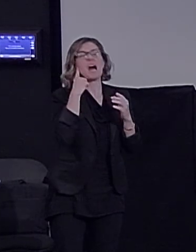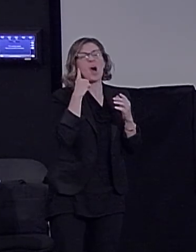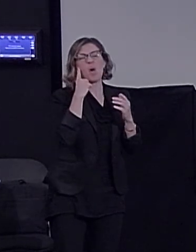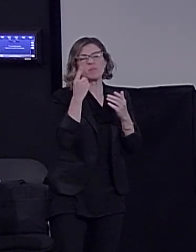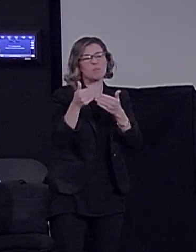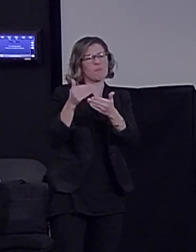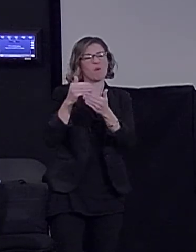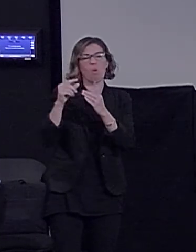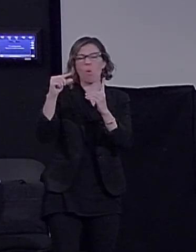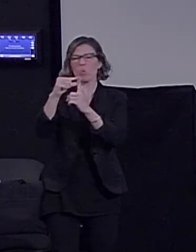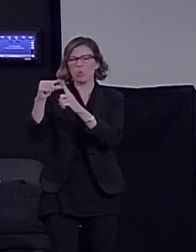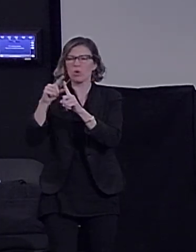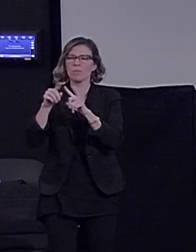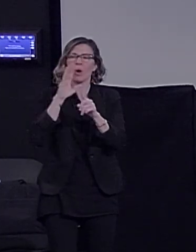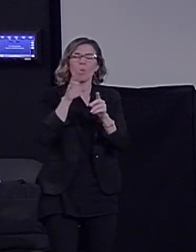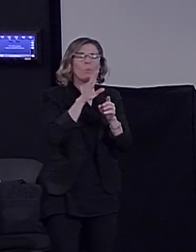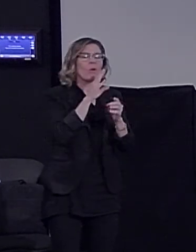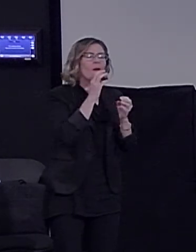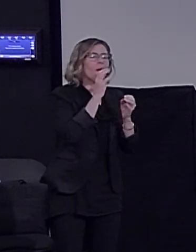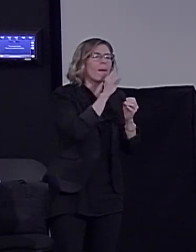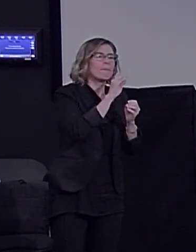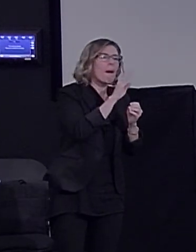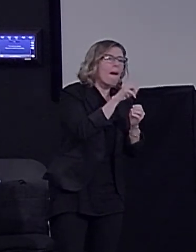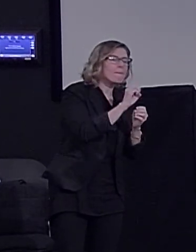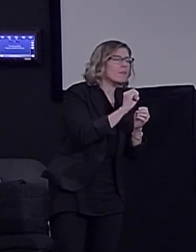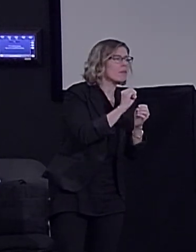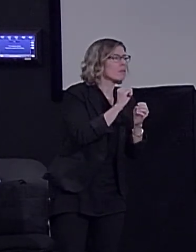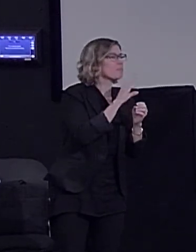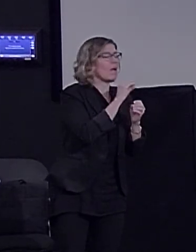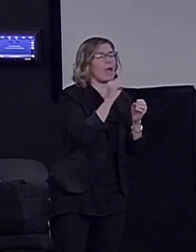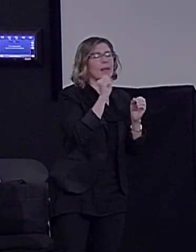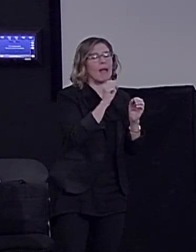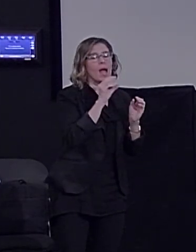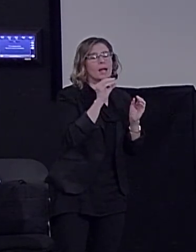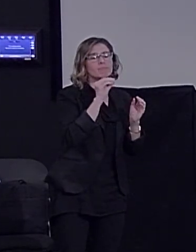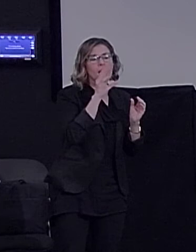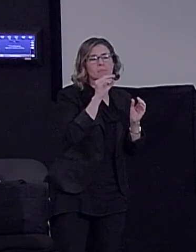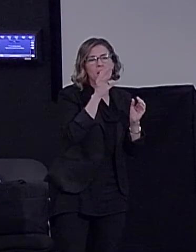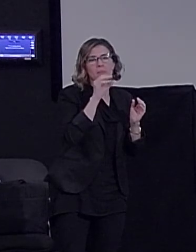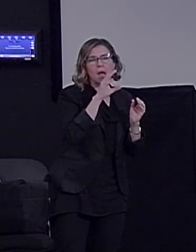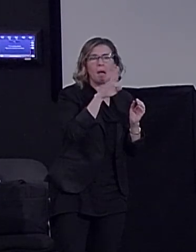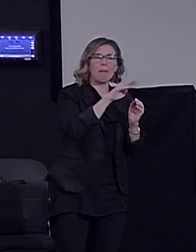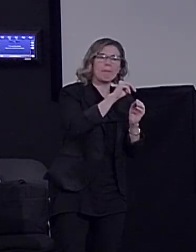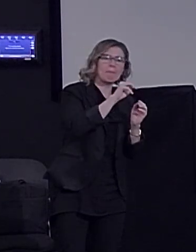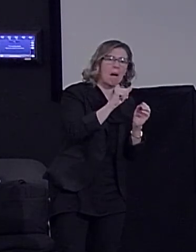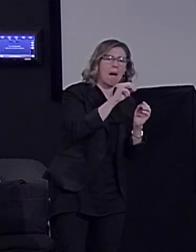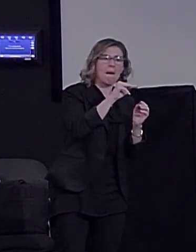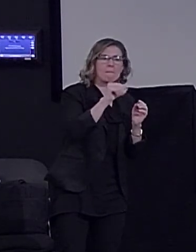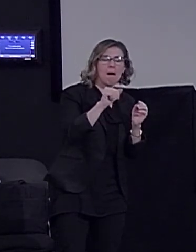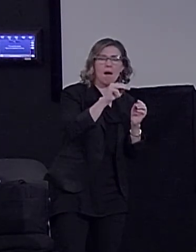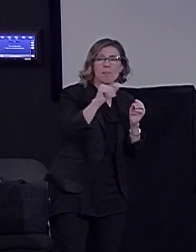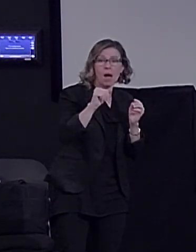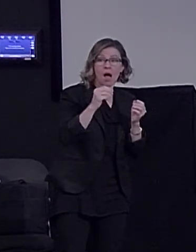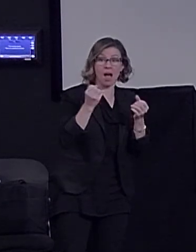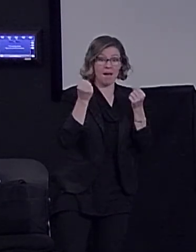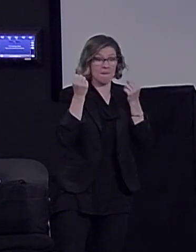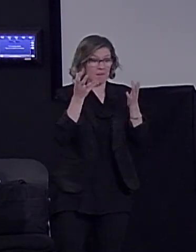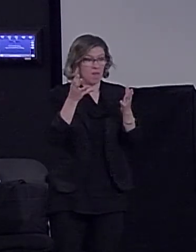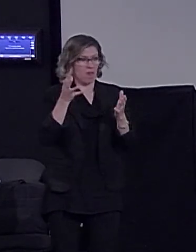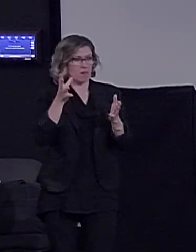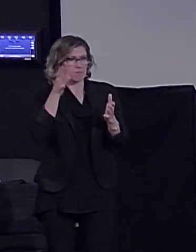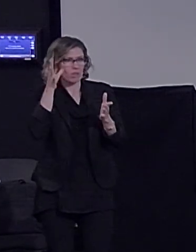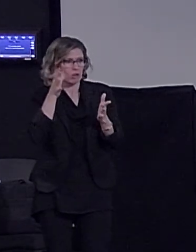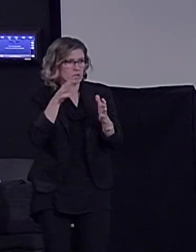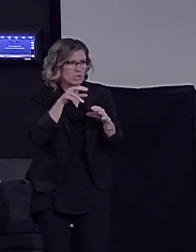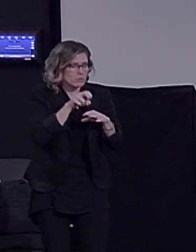sounds, and they're able to make the sounds M-A, ma, ma, ma, ma. And a lot of parents spend their days in front